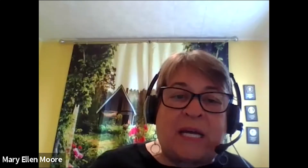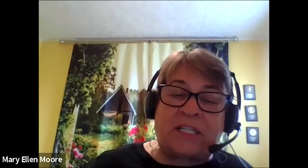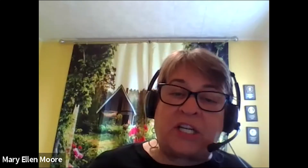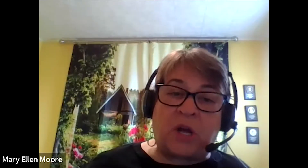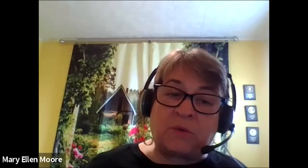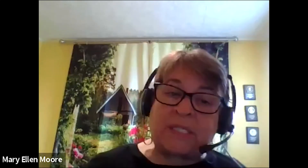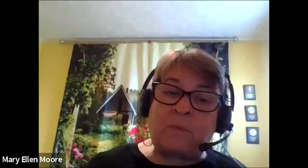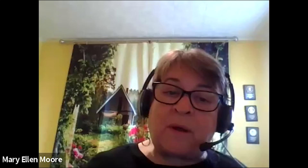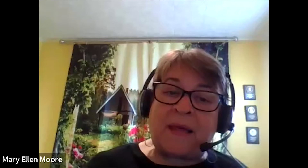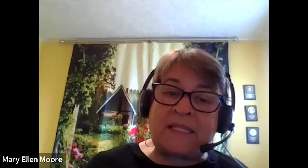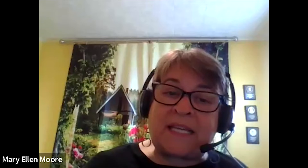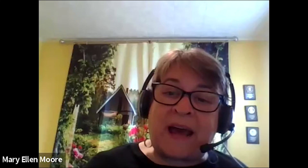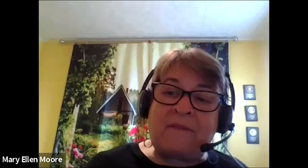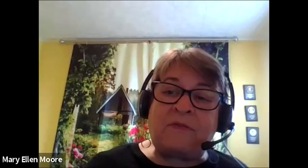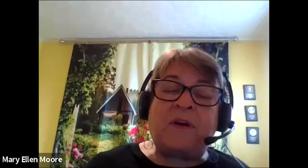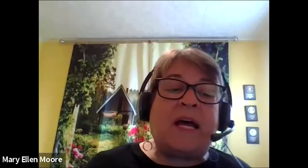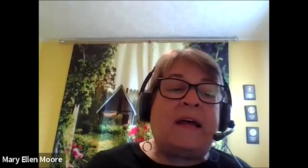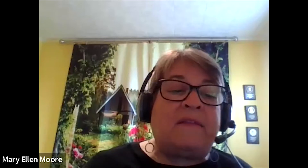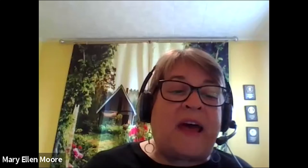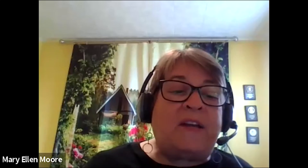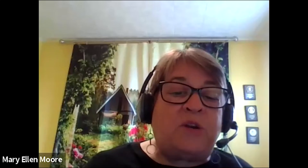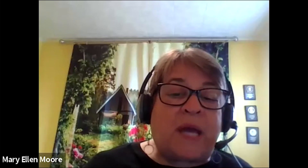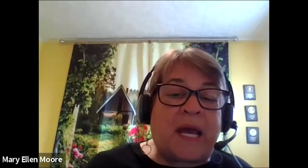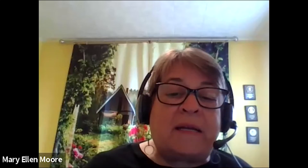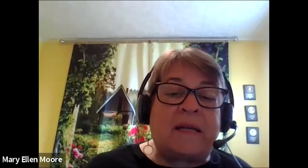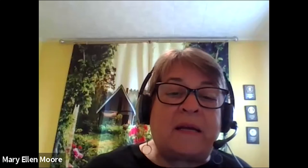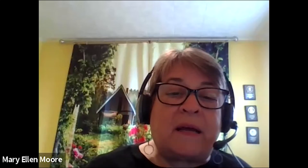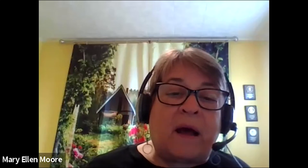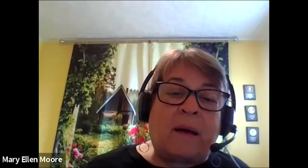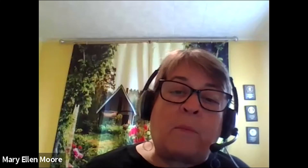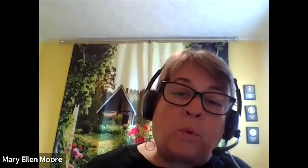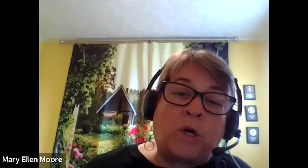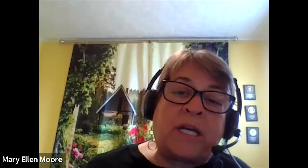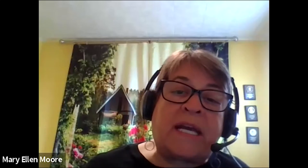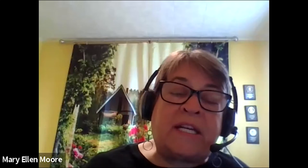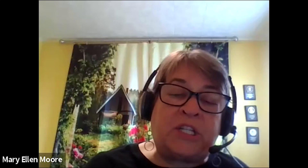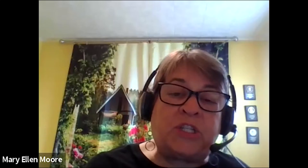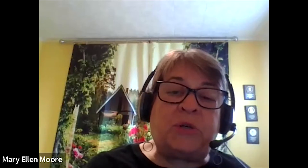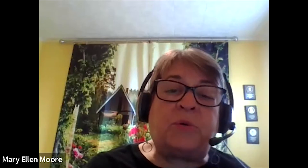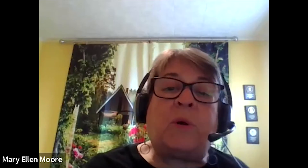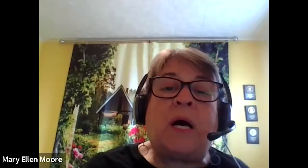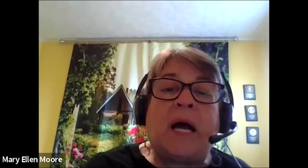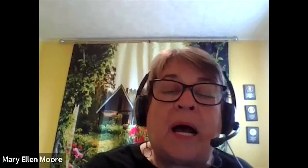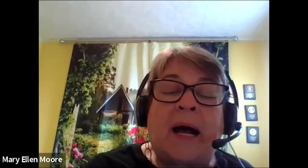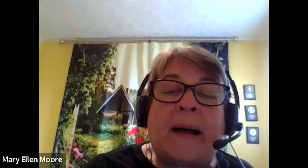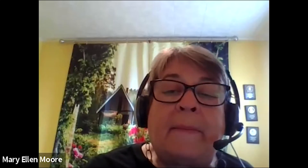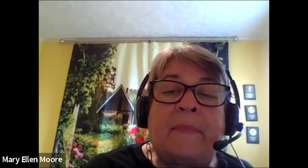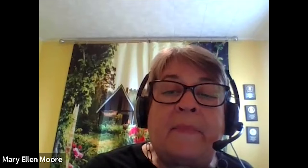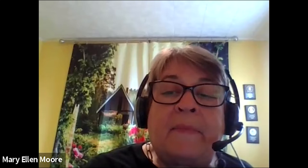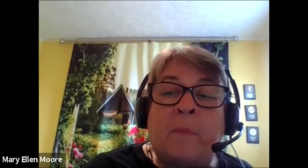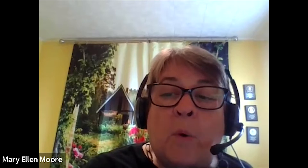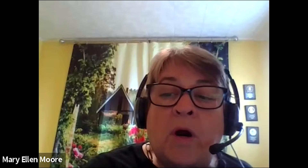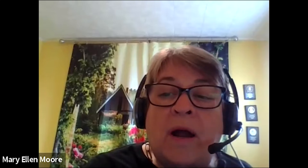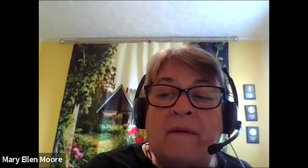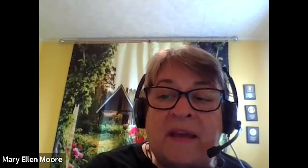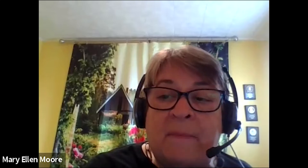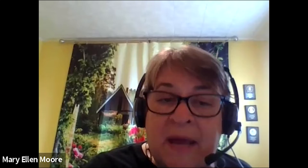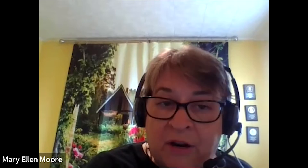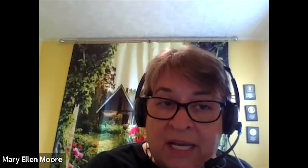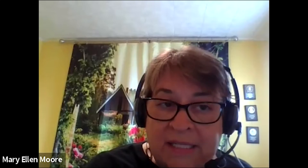to know someone that's deaf, then you can work into more of the American